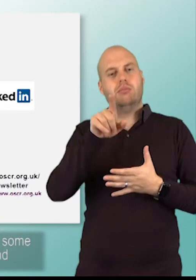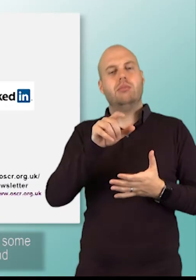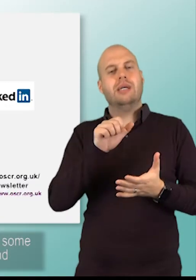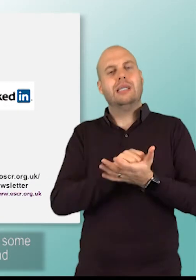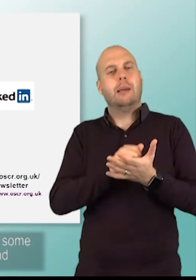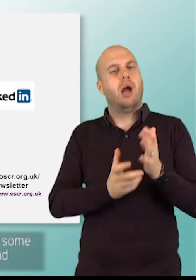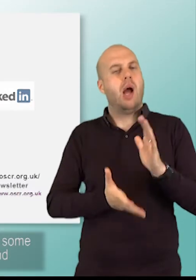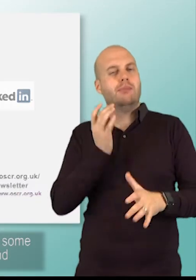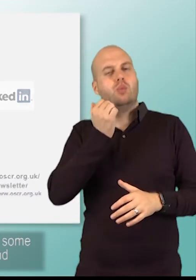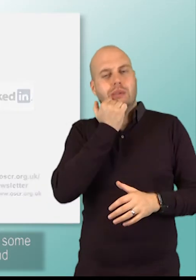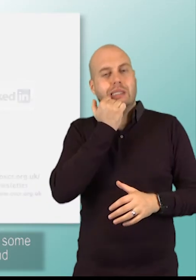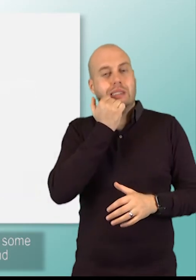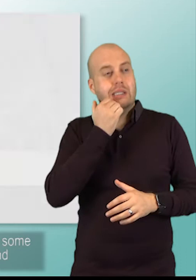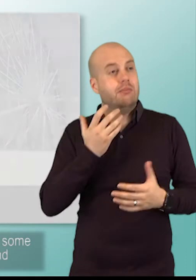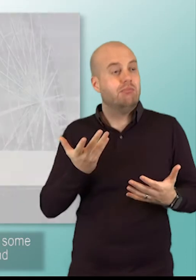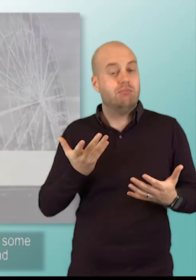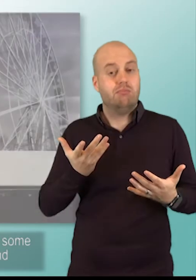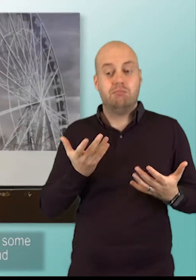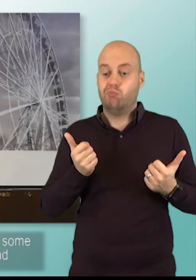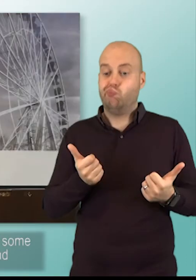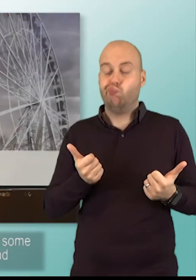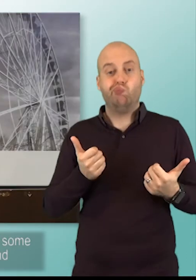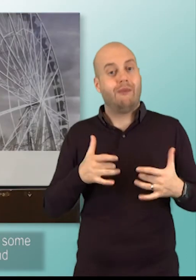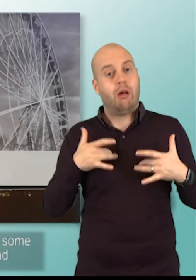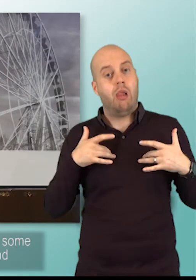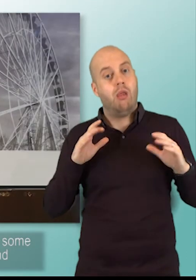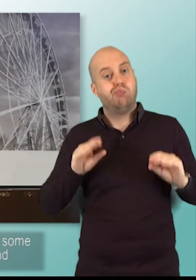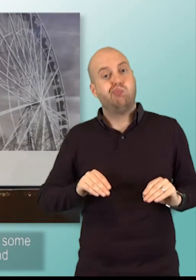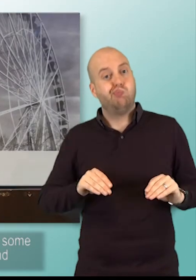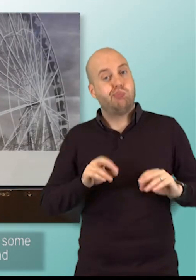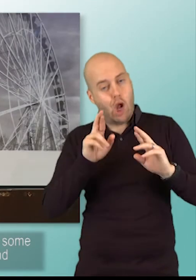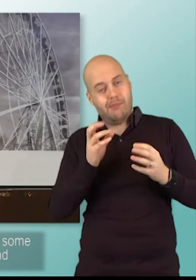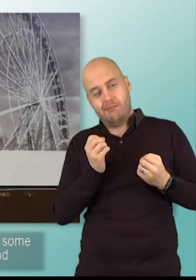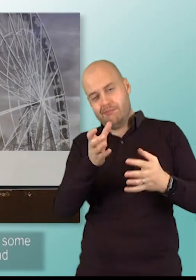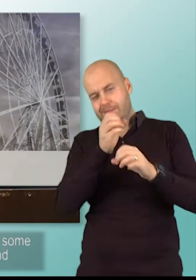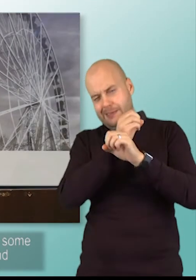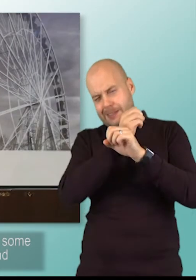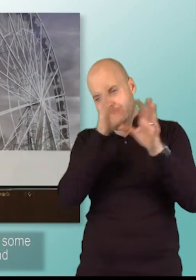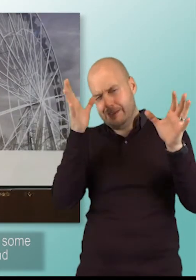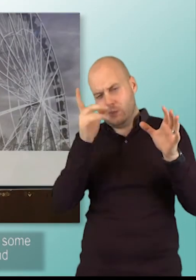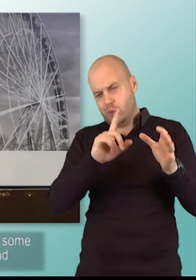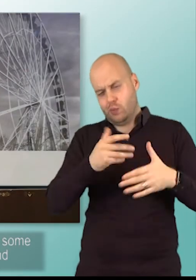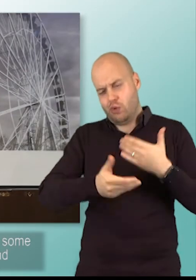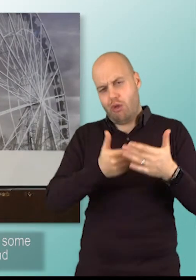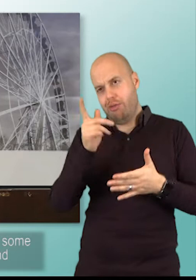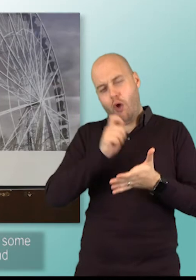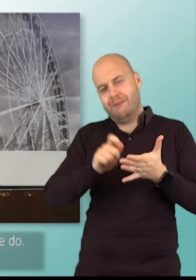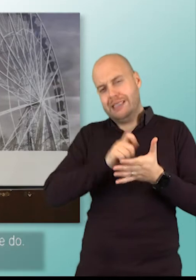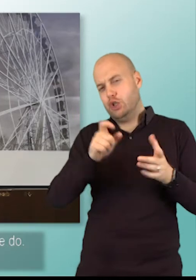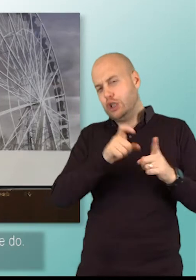And that's really all I want to say. I hope that's given you some sense of what goes on in the office in